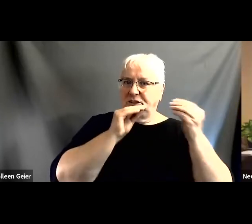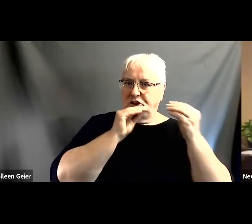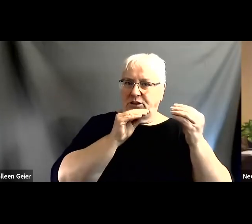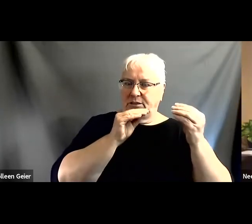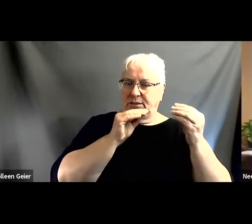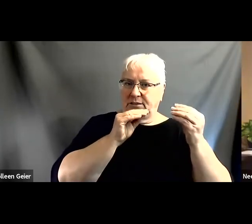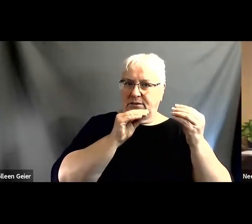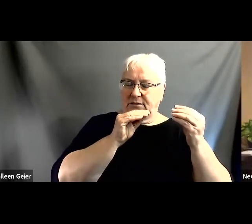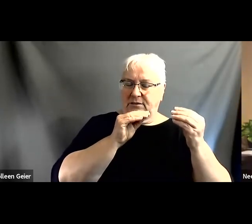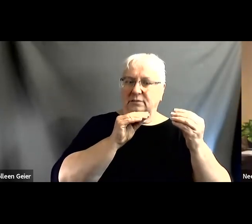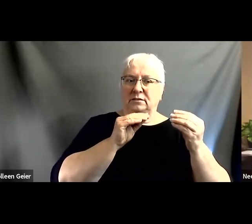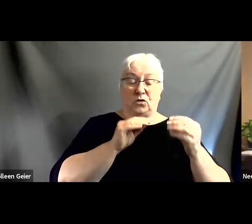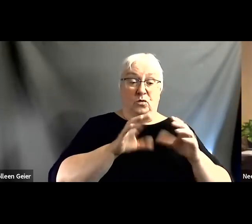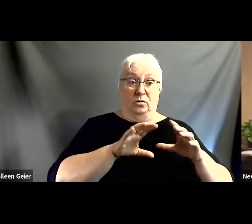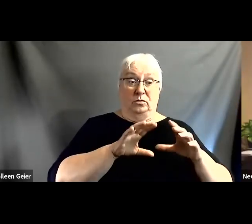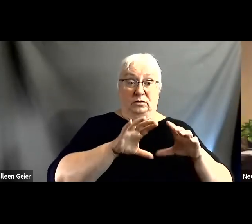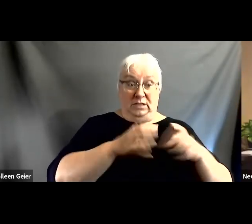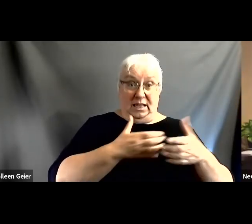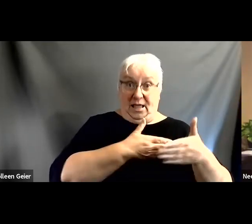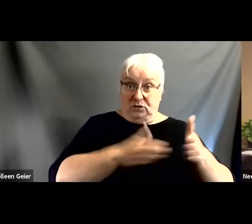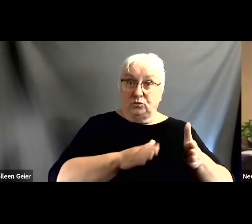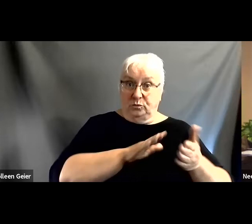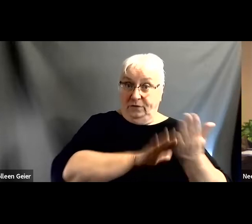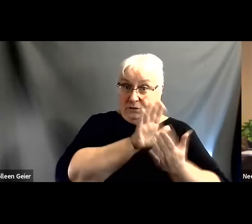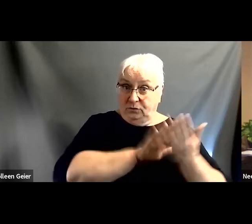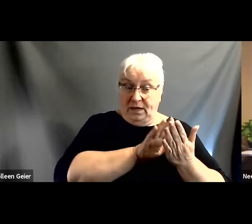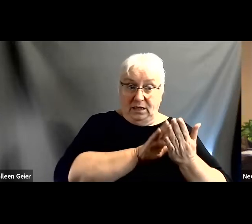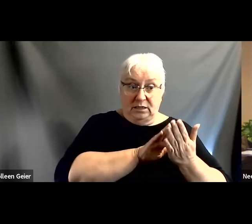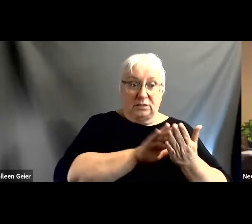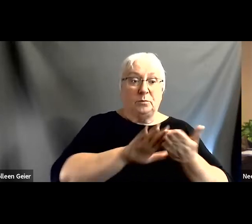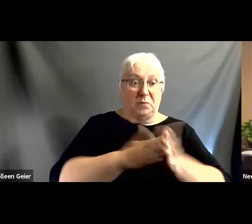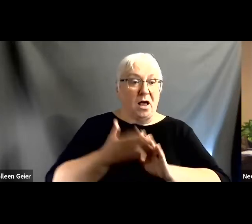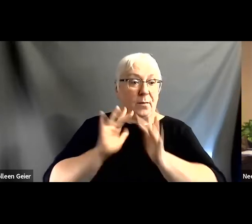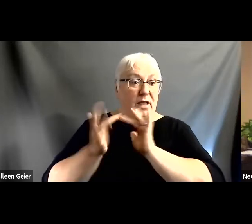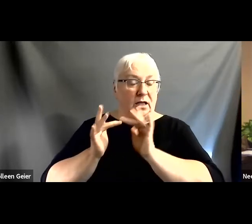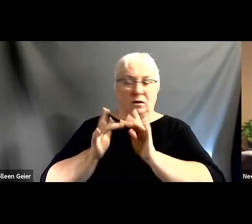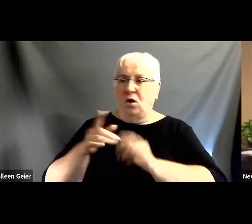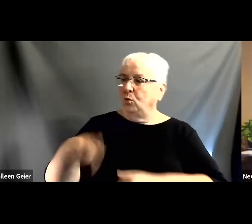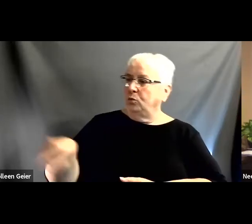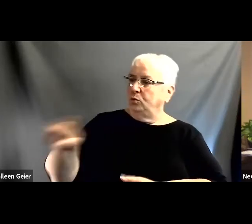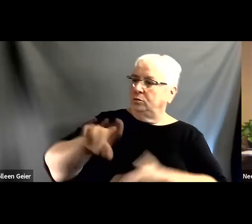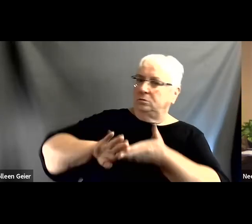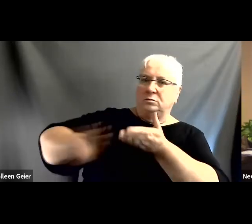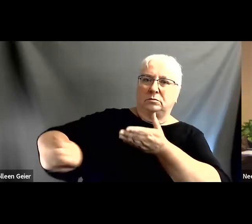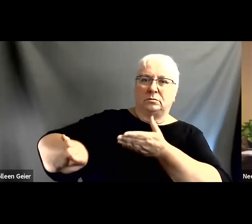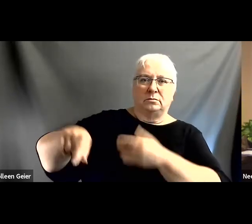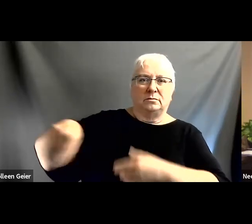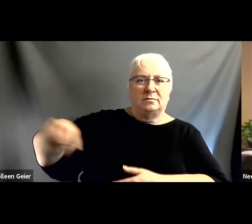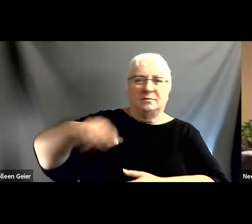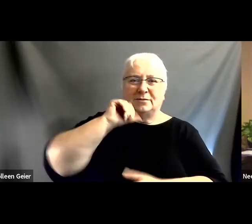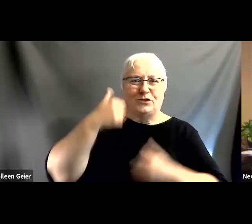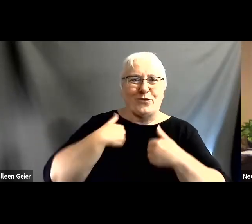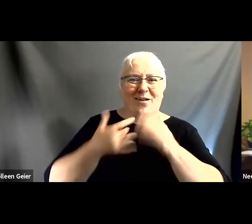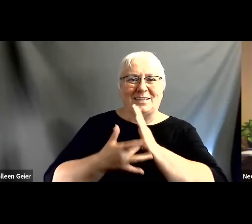classroom, from a physical classroom to this, becomes an impediment for a majority of people.